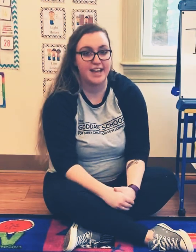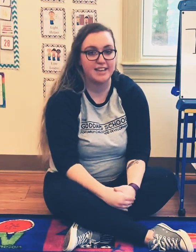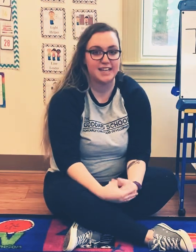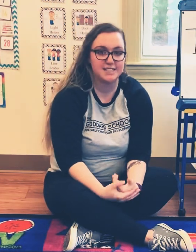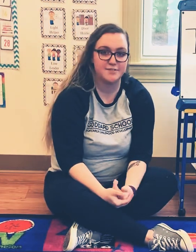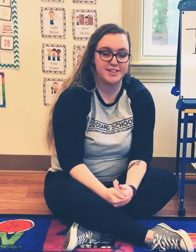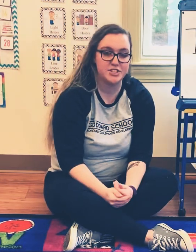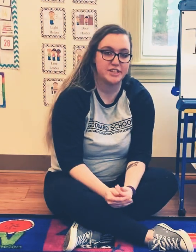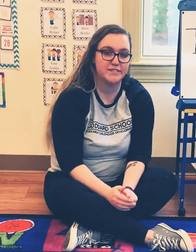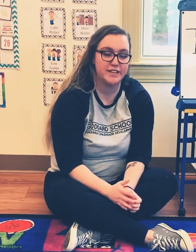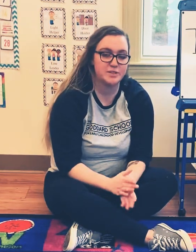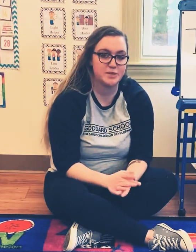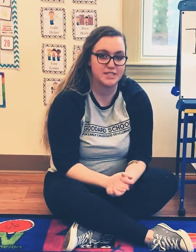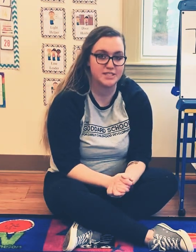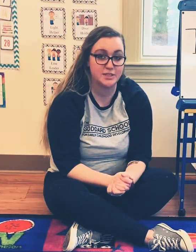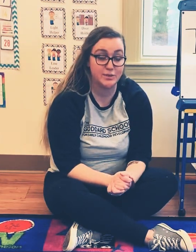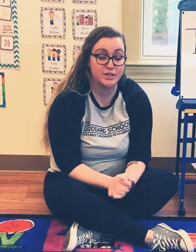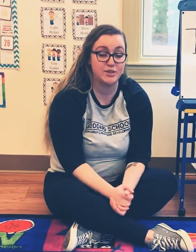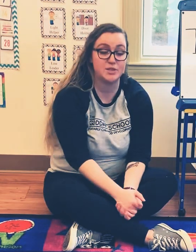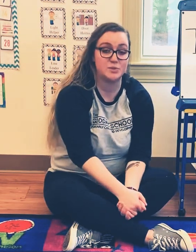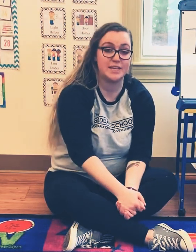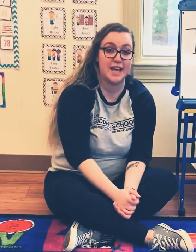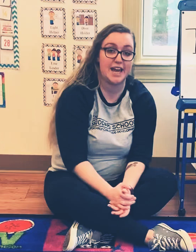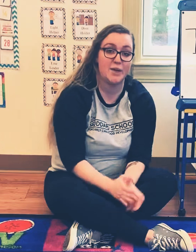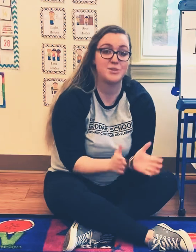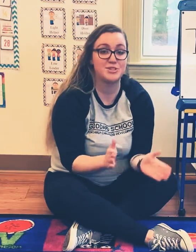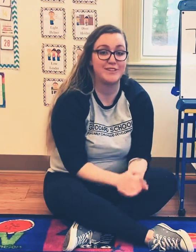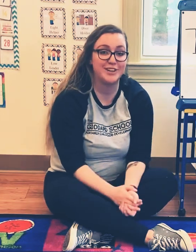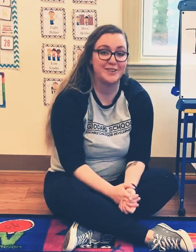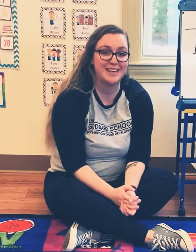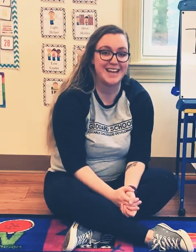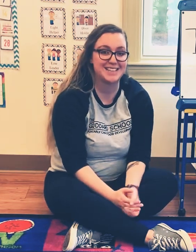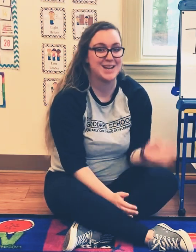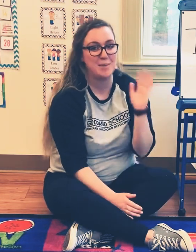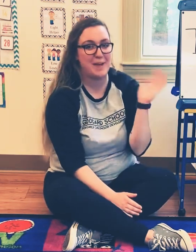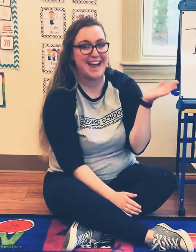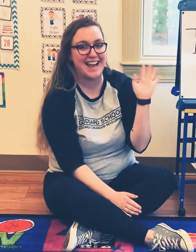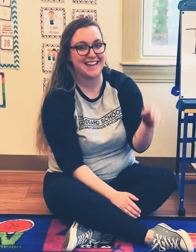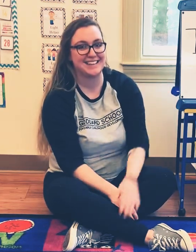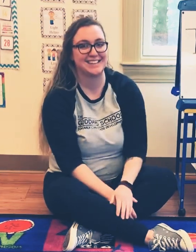lots of fun sharing videos with you this week, and I hope that you have a great weekend. Bye.